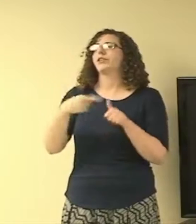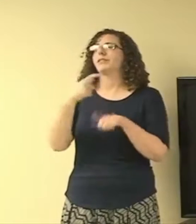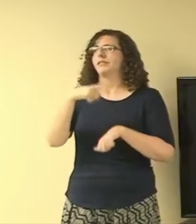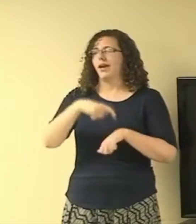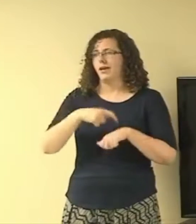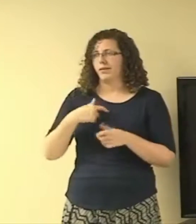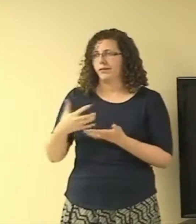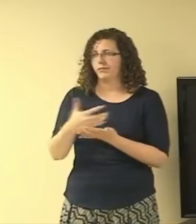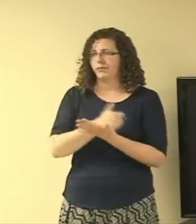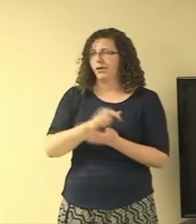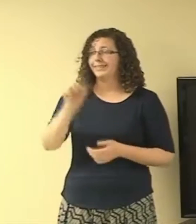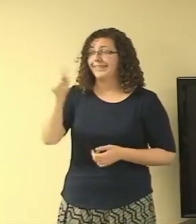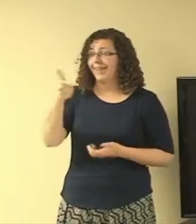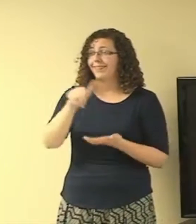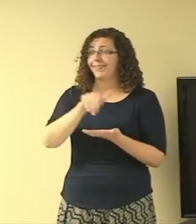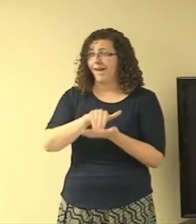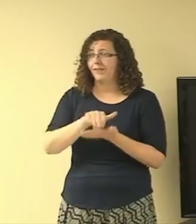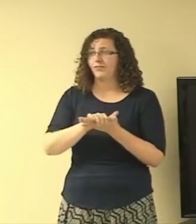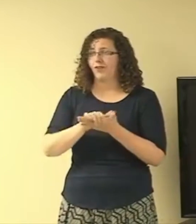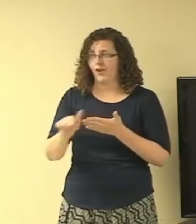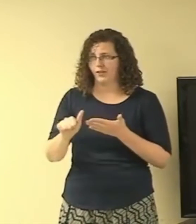gave a $1,000 tithe check.